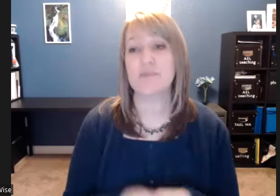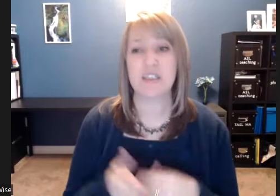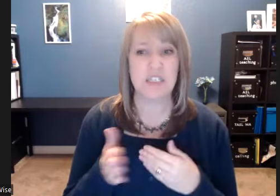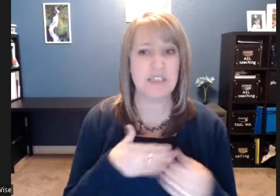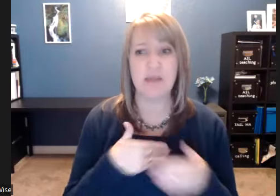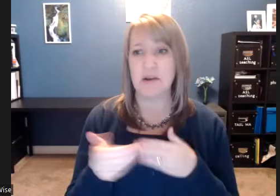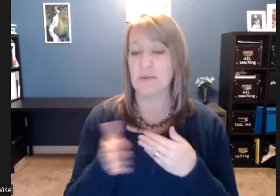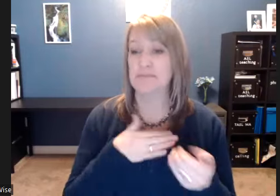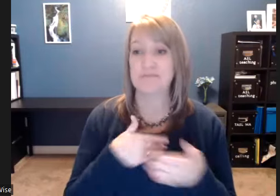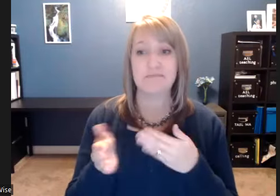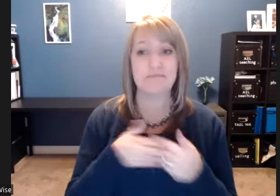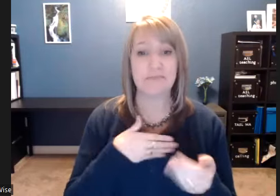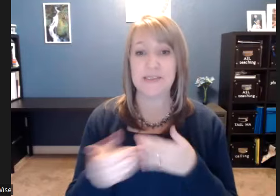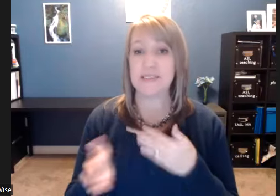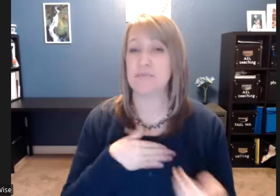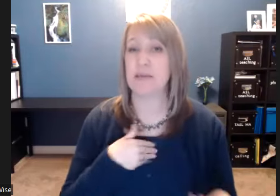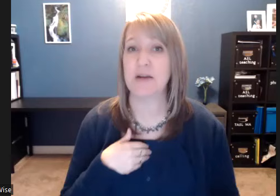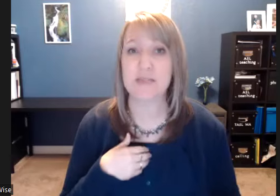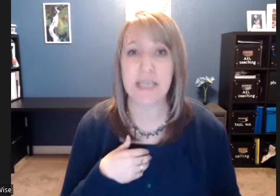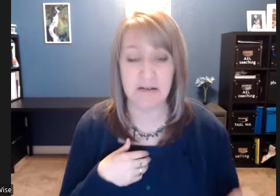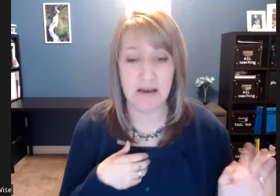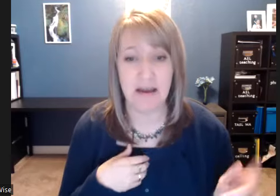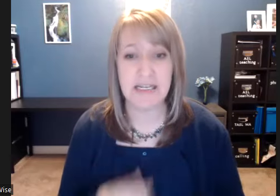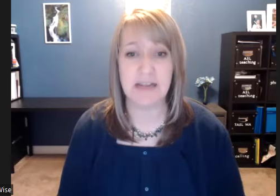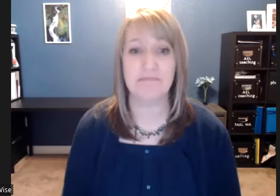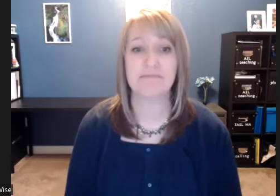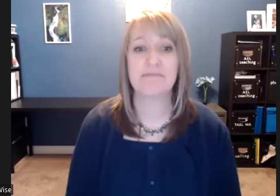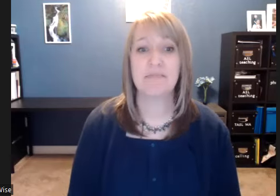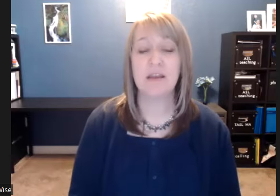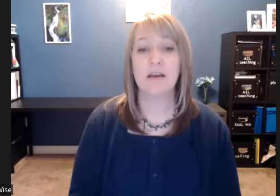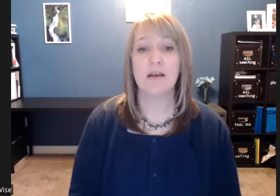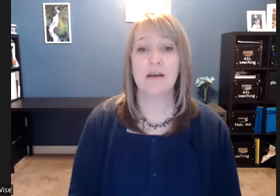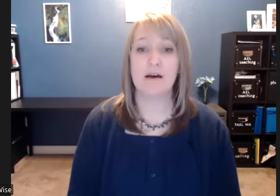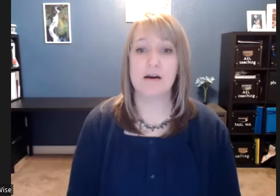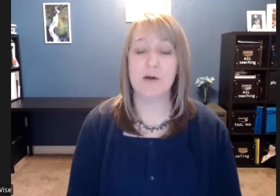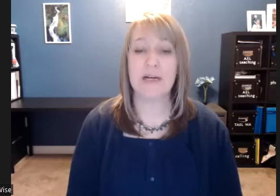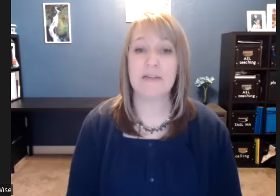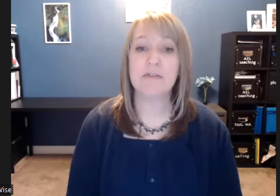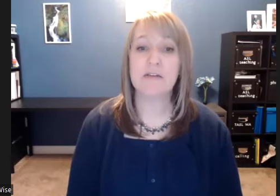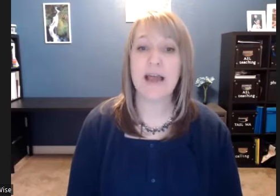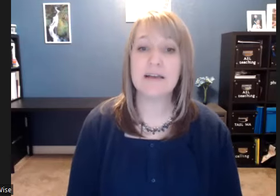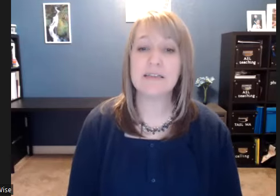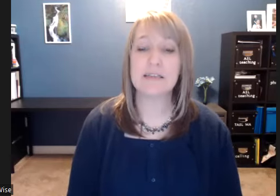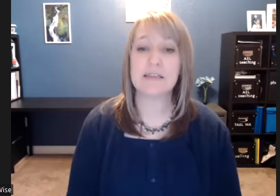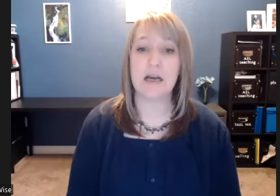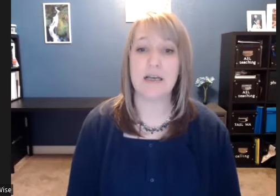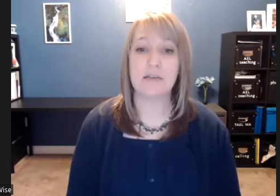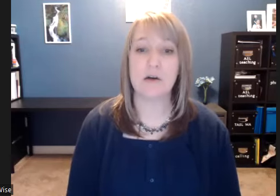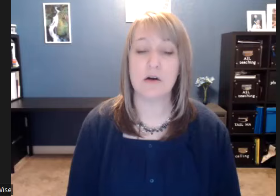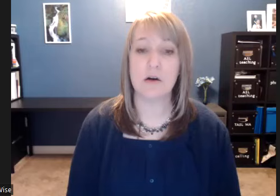means doesn't matter. Doesn't matter, I was scared, I did it. All right, and then the last signs